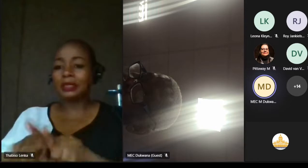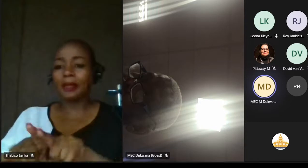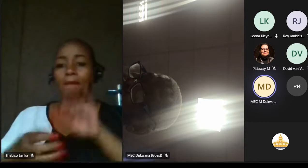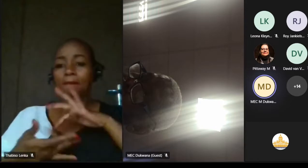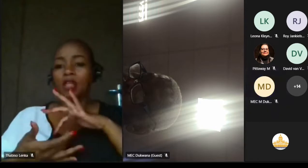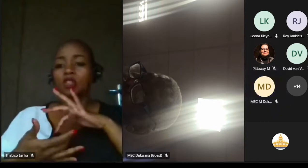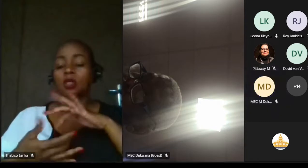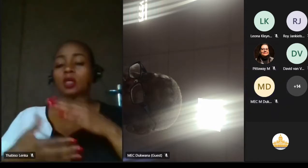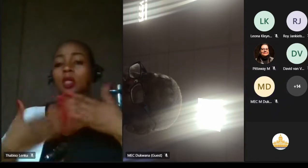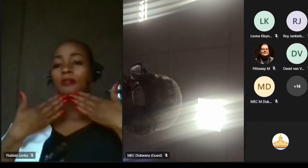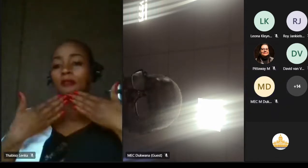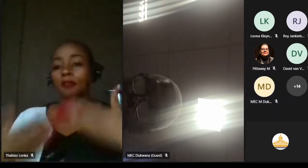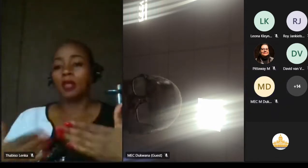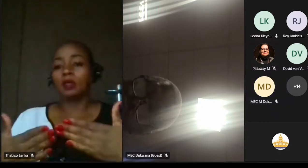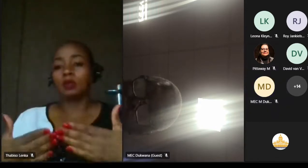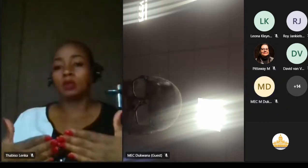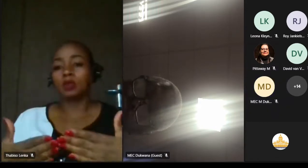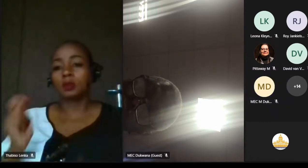Thank you very much.